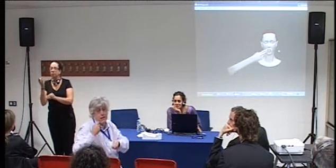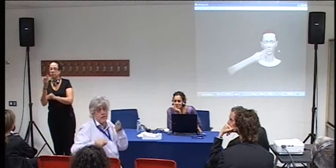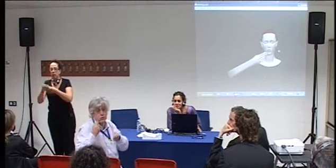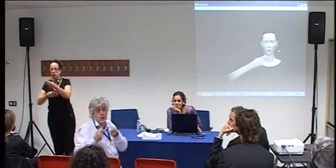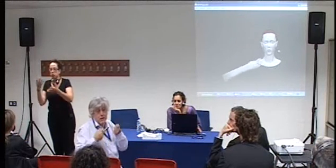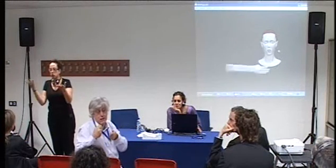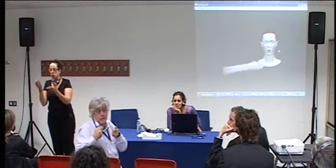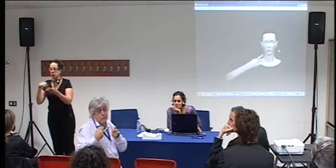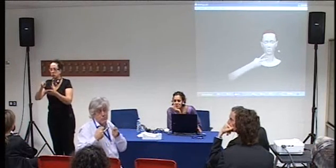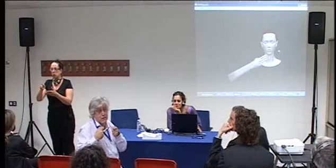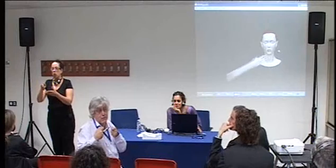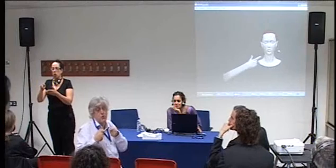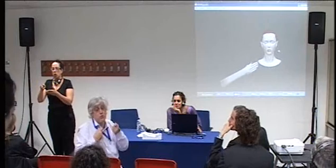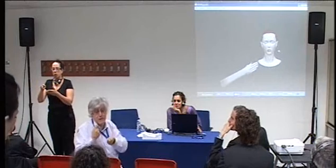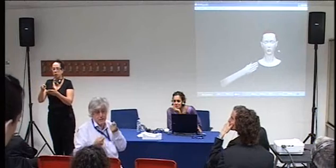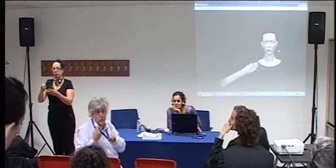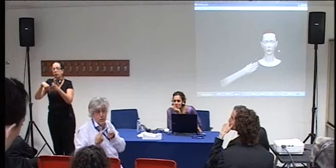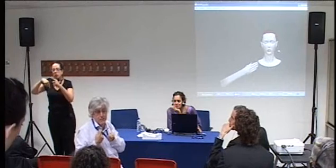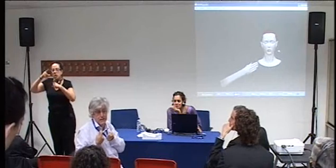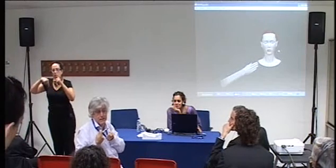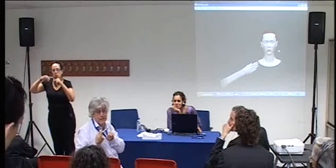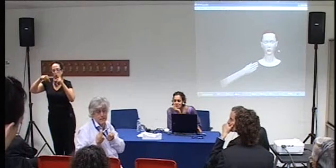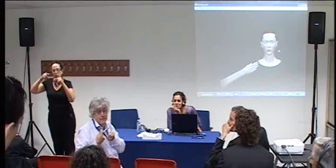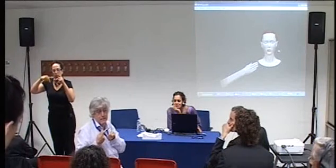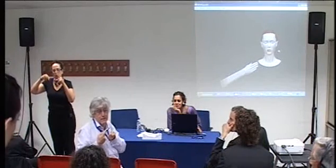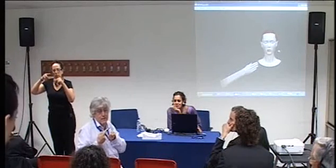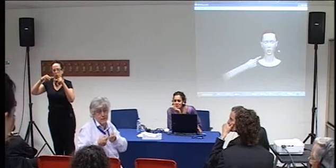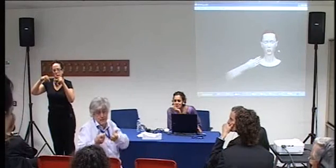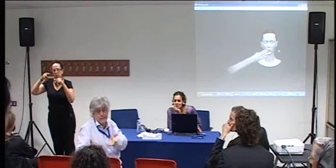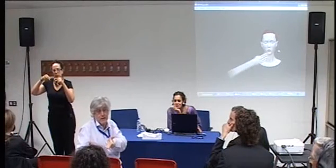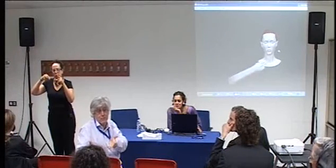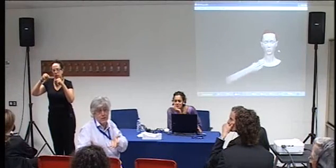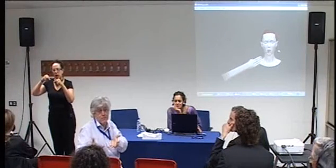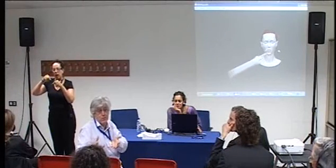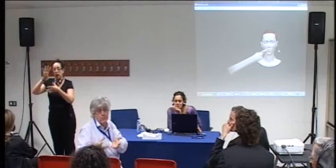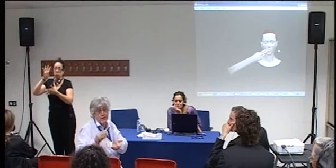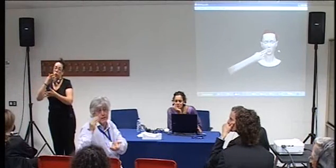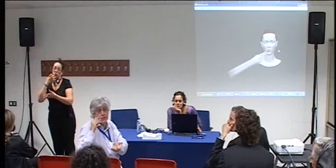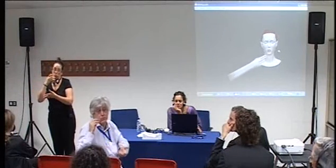is to integrate the phonetics, the lip